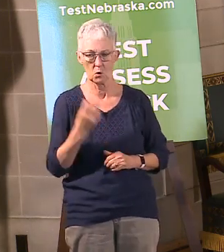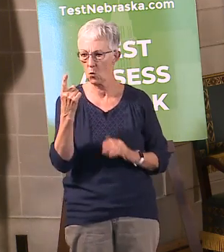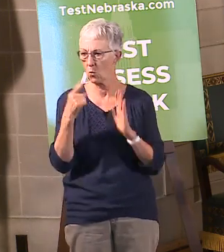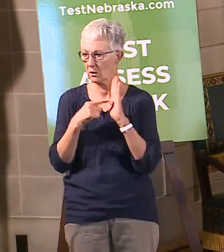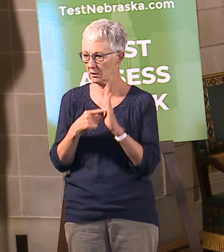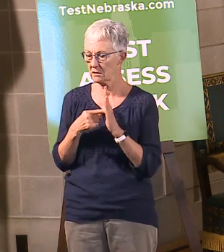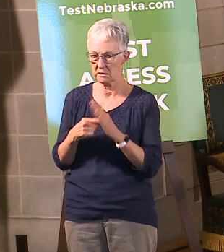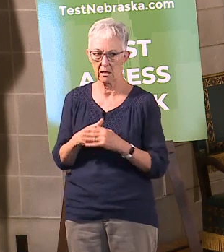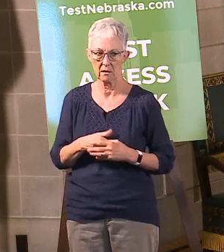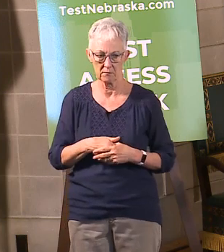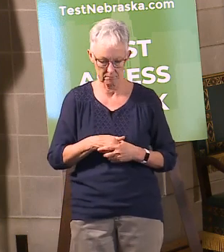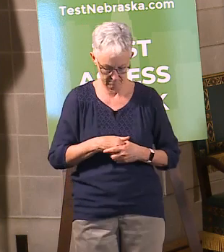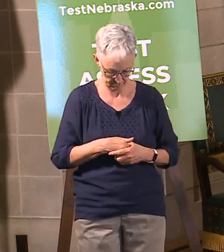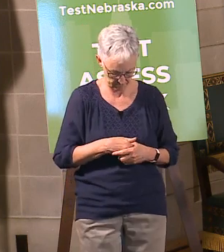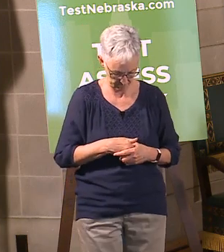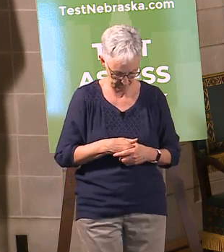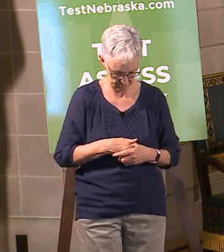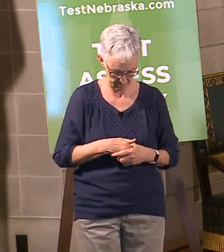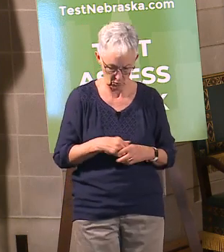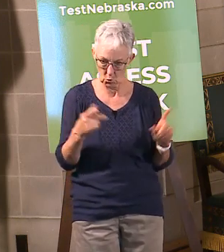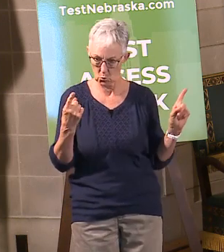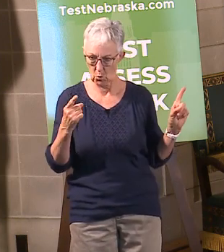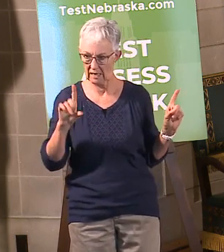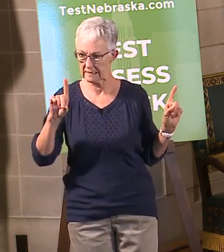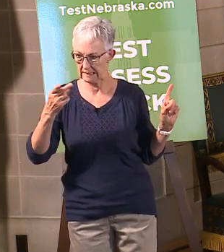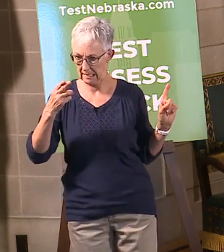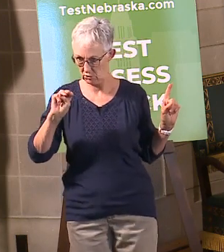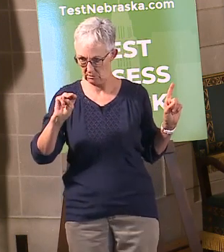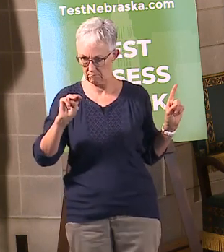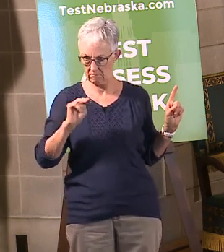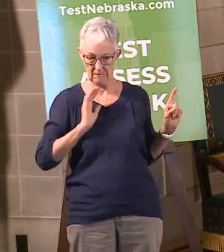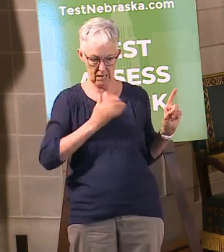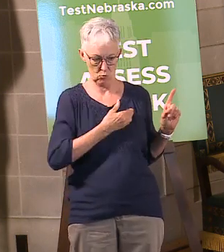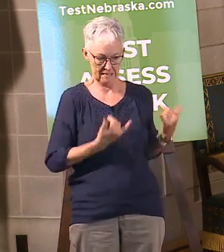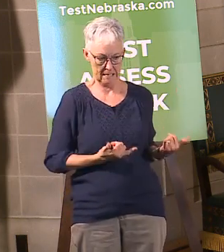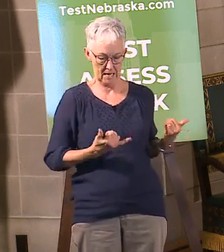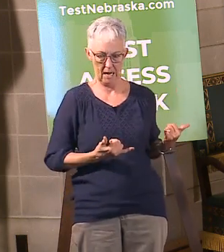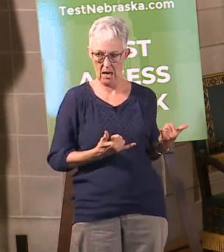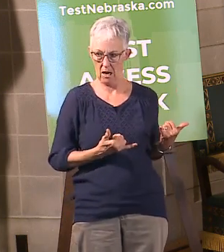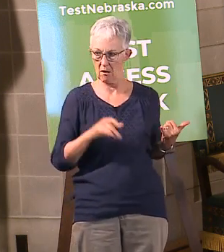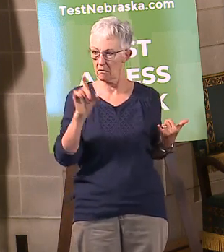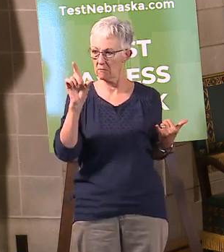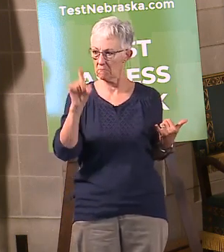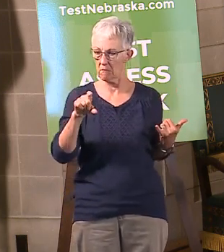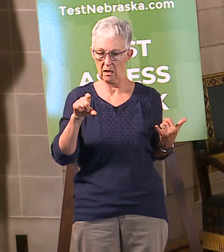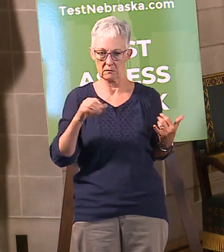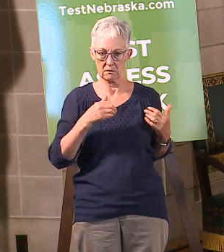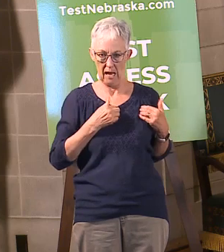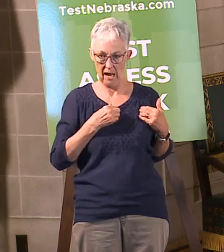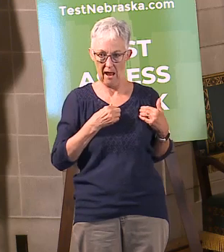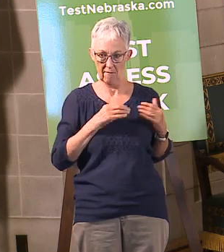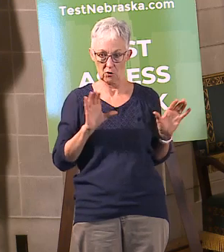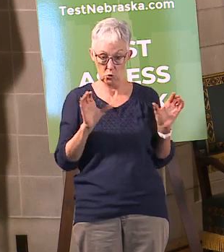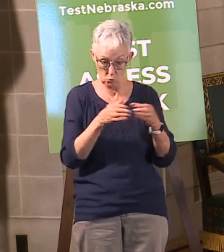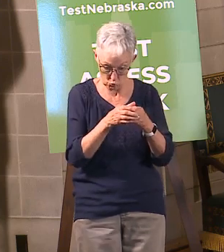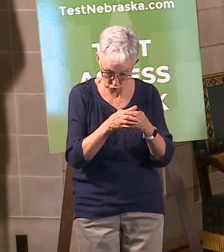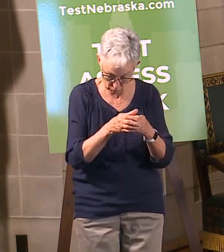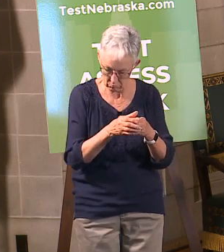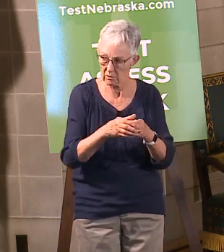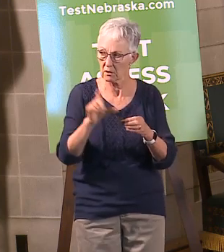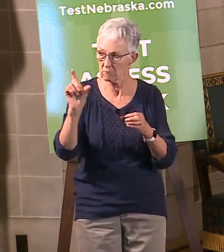of the DHMs, for example, is the 10-person rule. When we released the